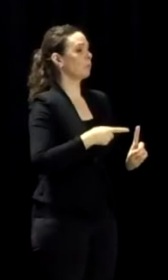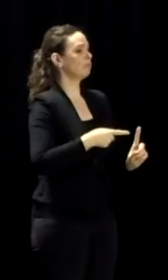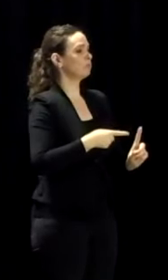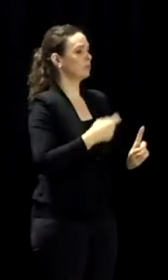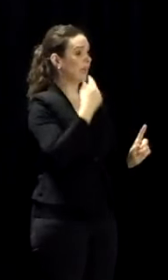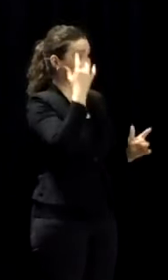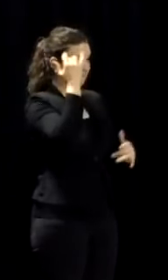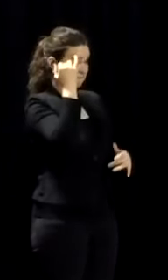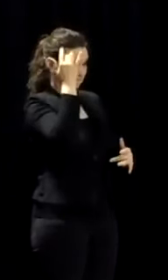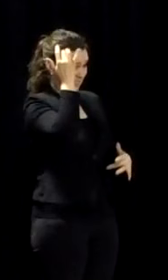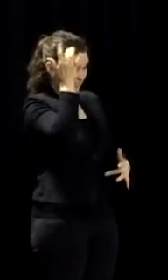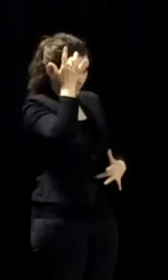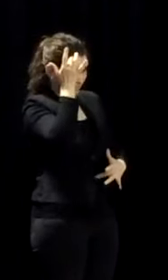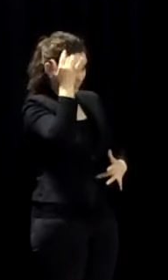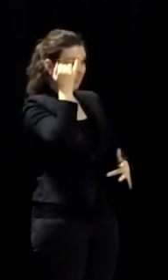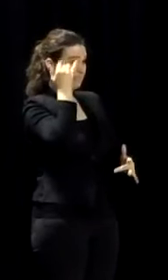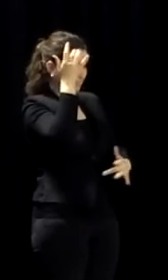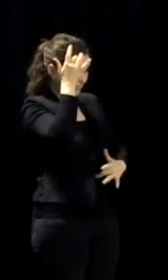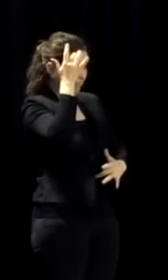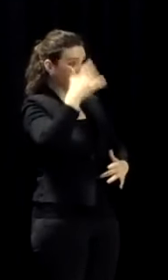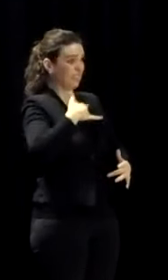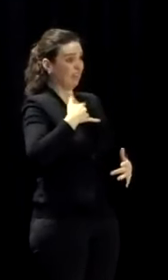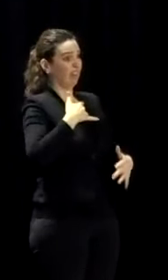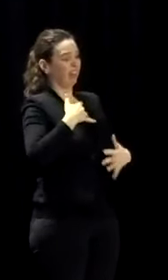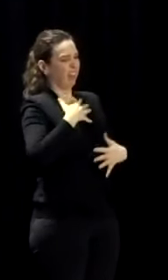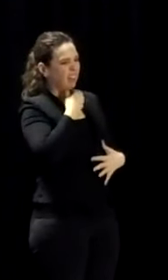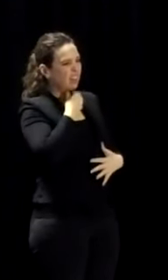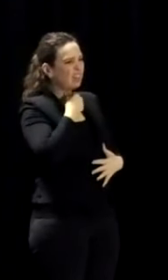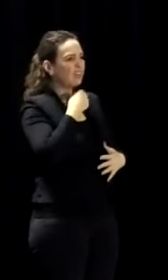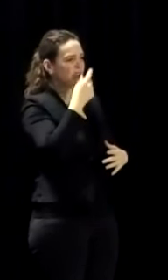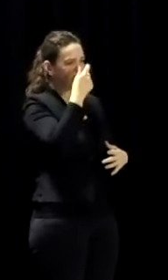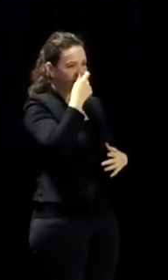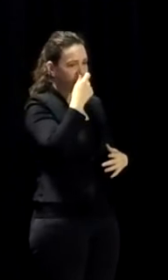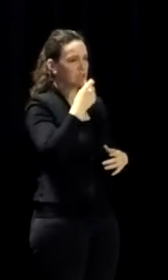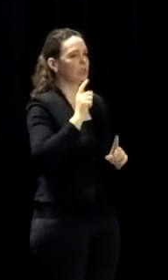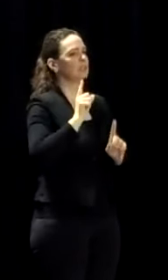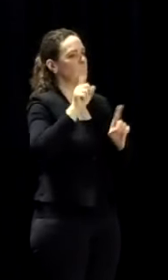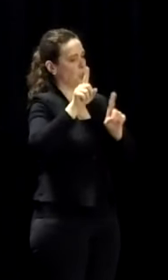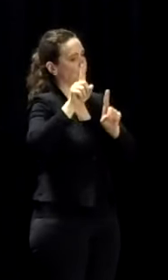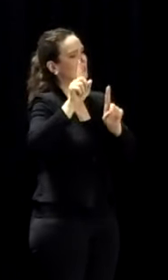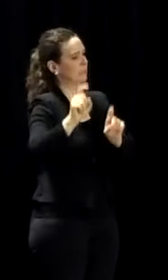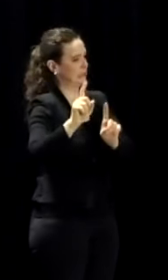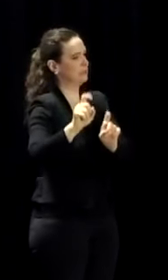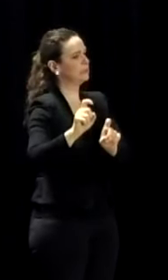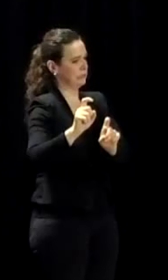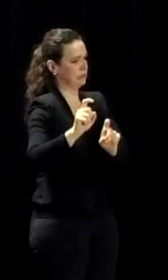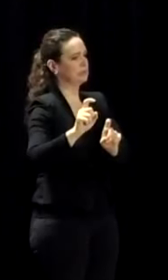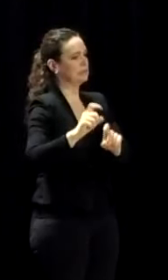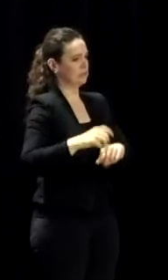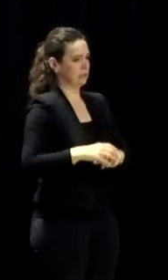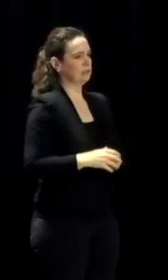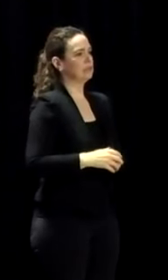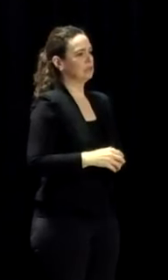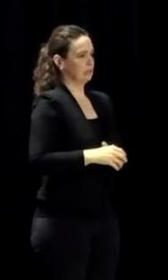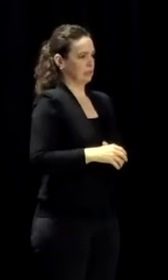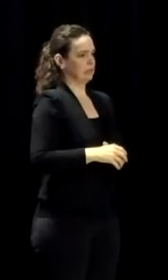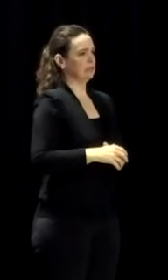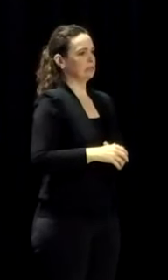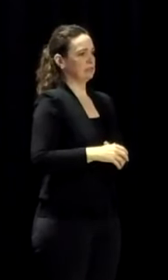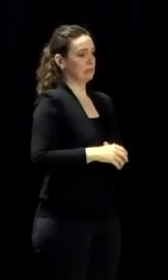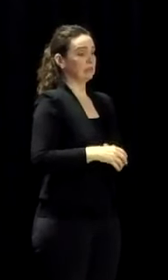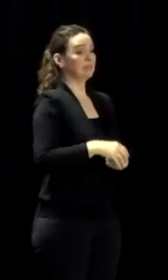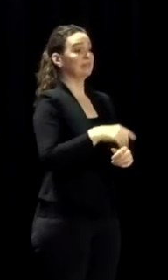those persons are going and getting tested. Particularly in communities of color, there's the opportunity for higher risk and